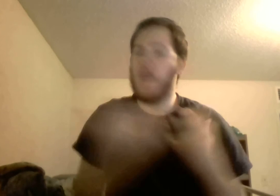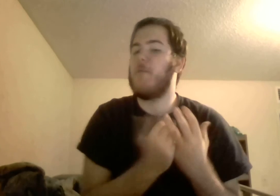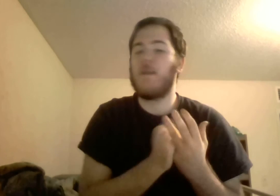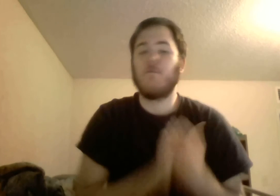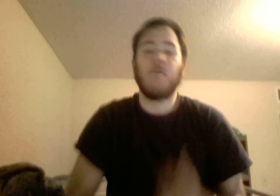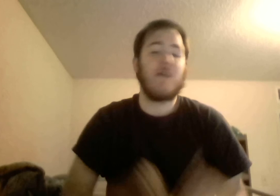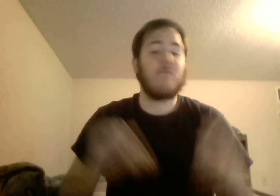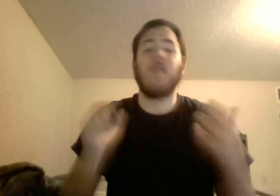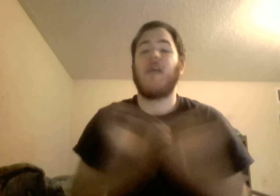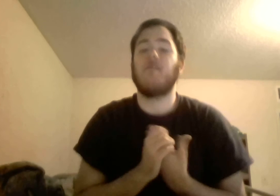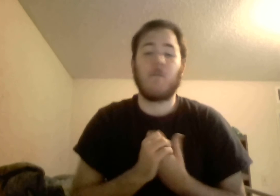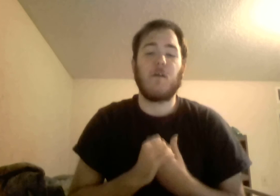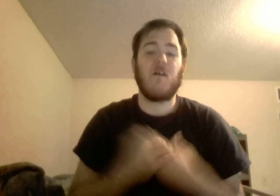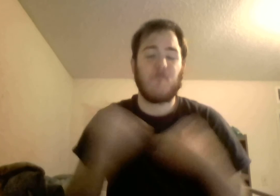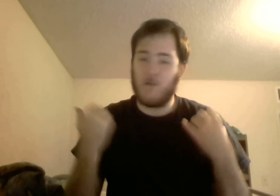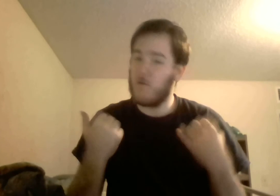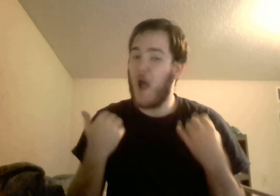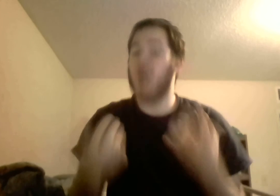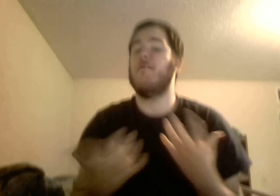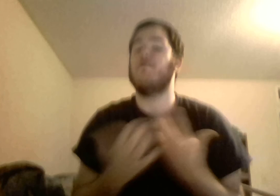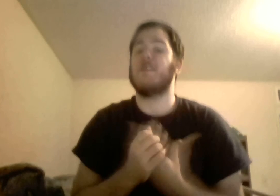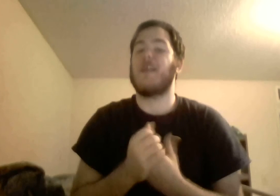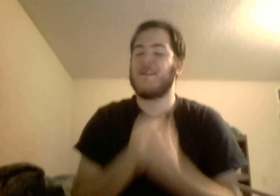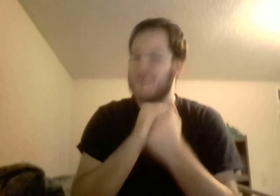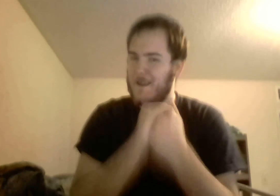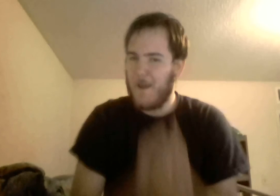the painting was the best, maybe the ending might be off, but overall, I didn't really like it.